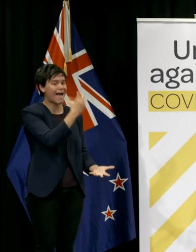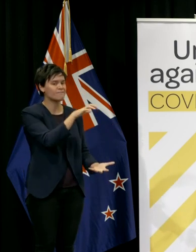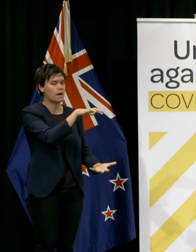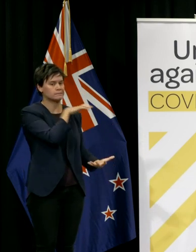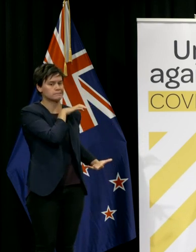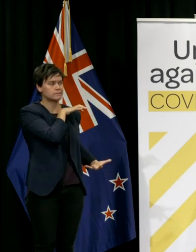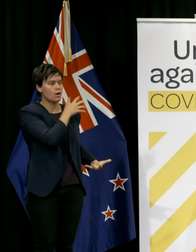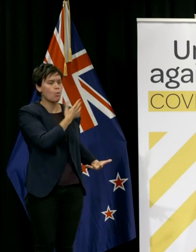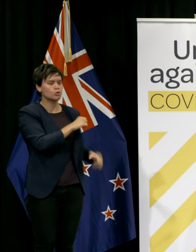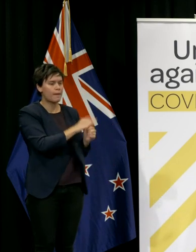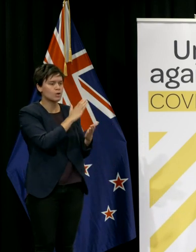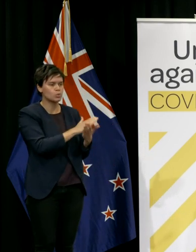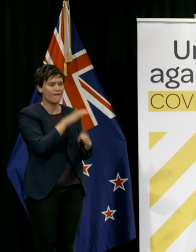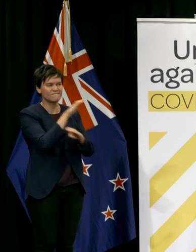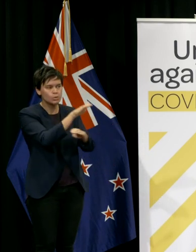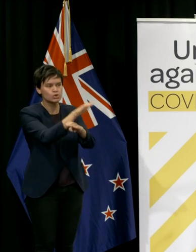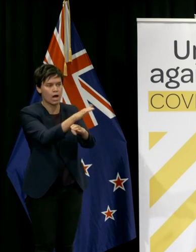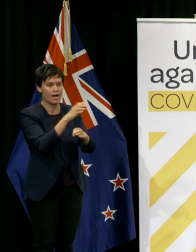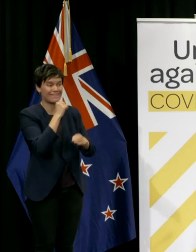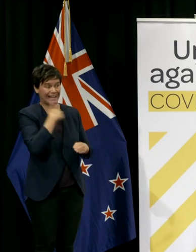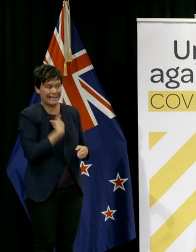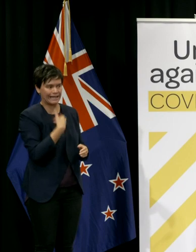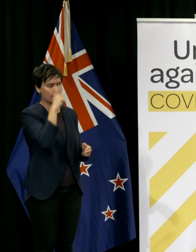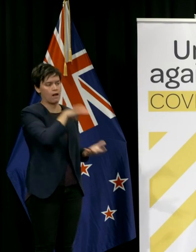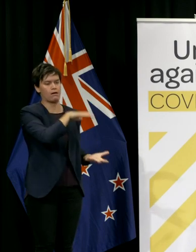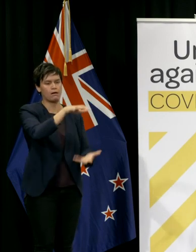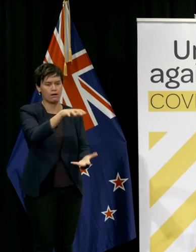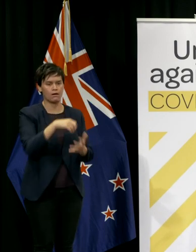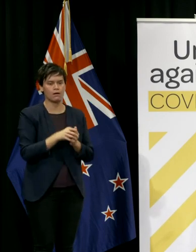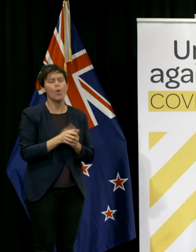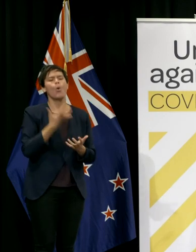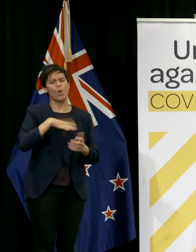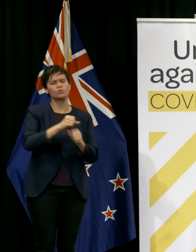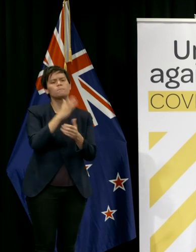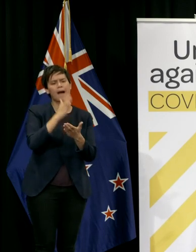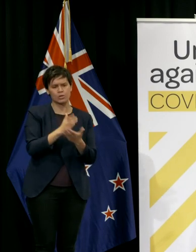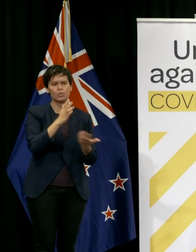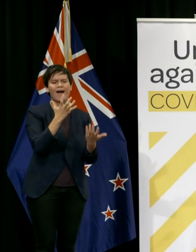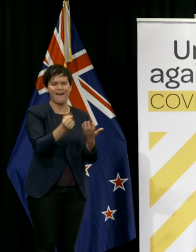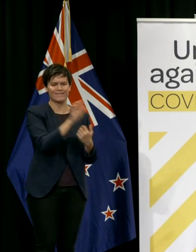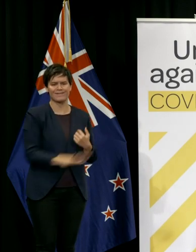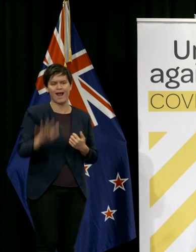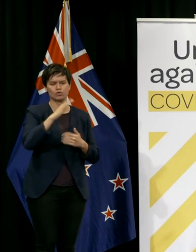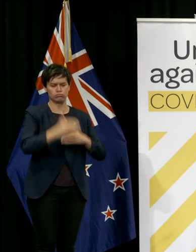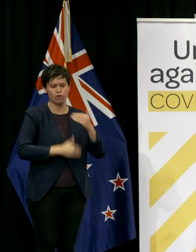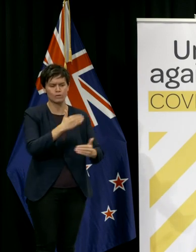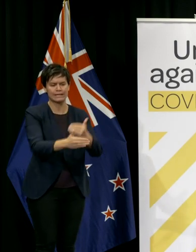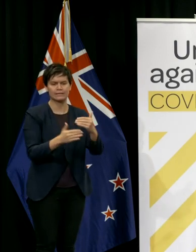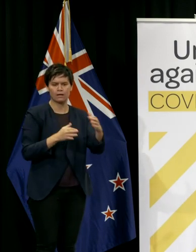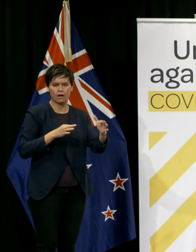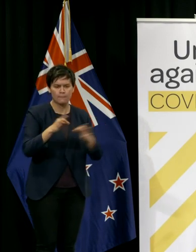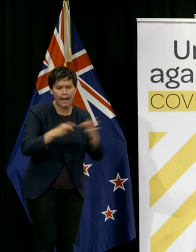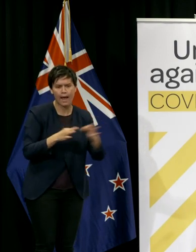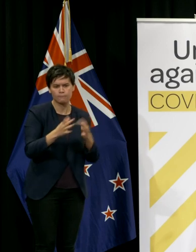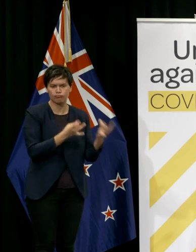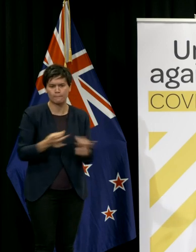about future response? Yep. We're making sure that the distribution is rock solid, so we're bringing that into a national process and overseeing that from a national level,